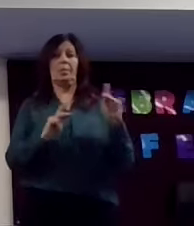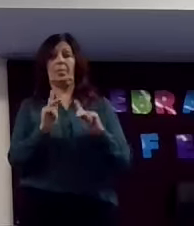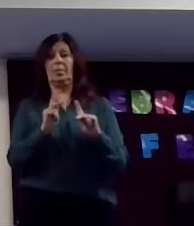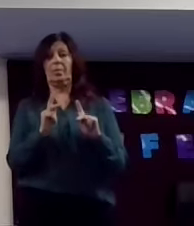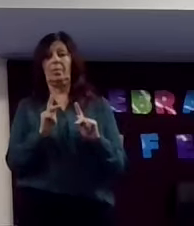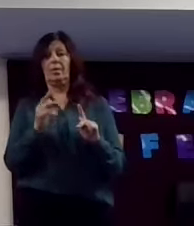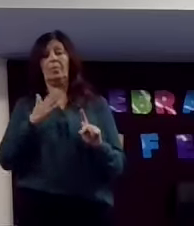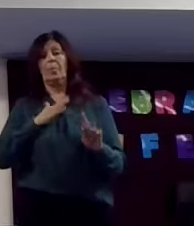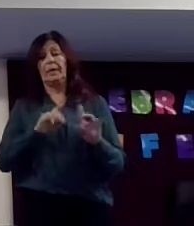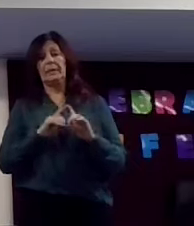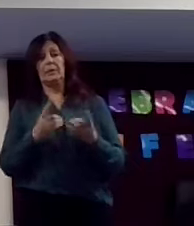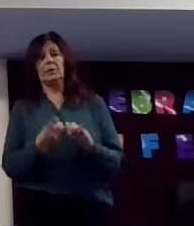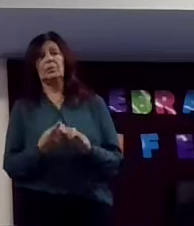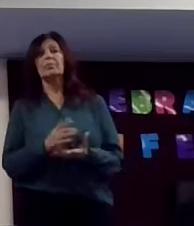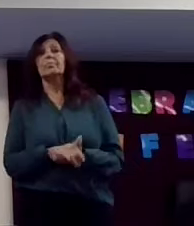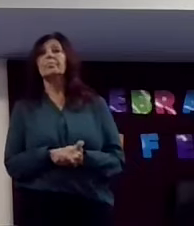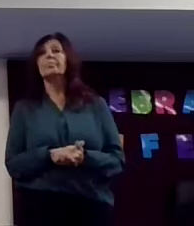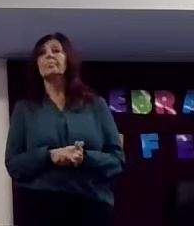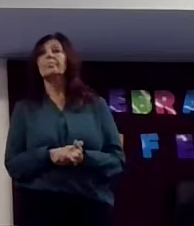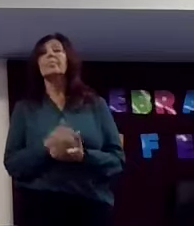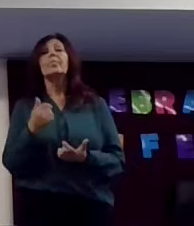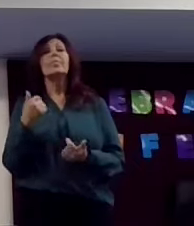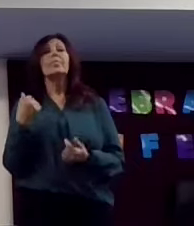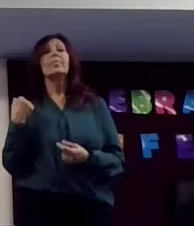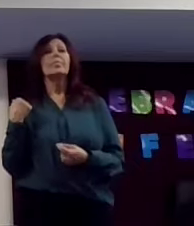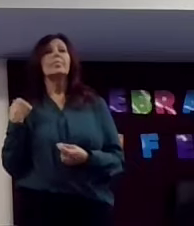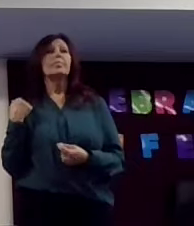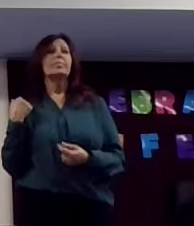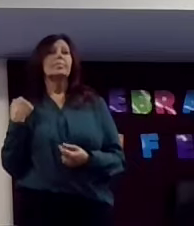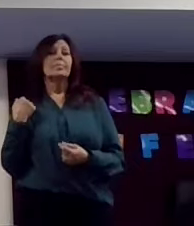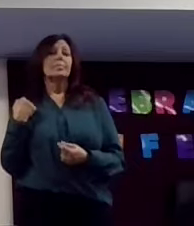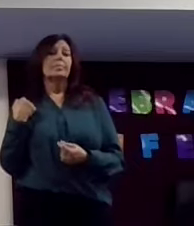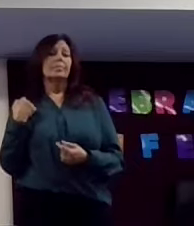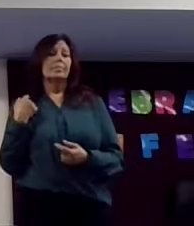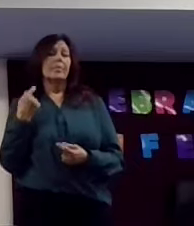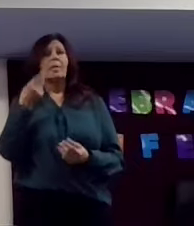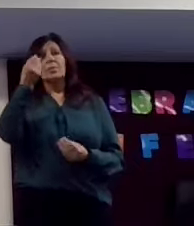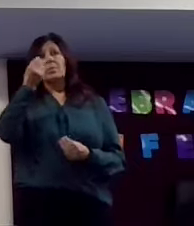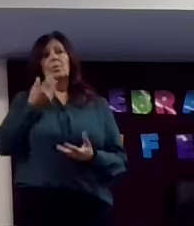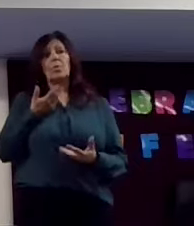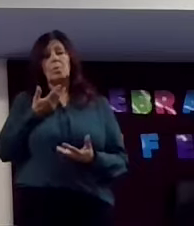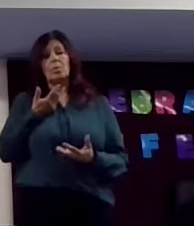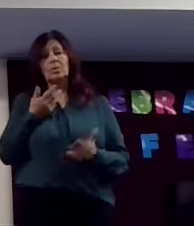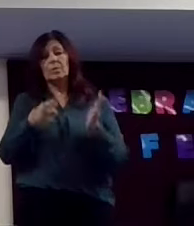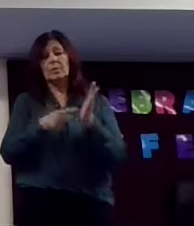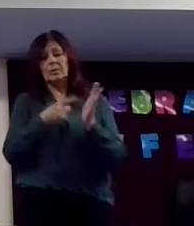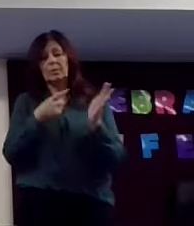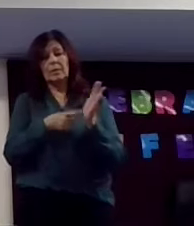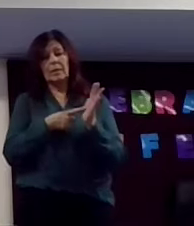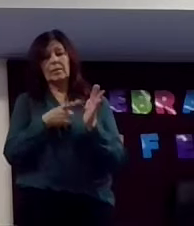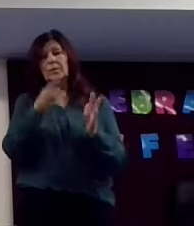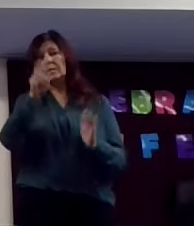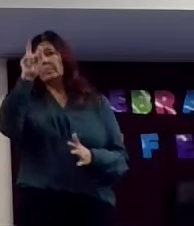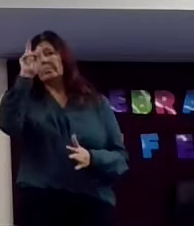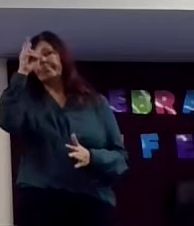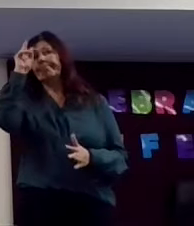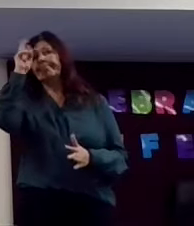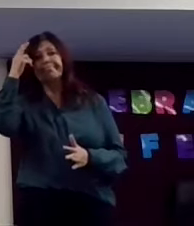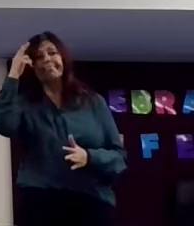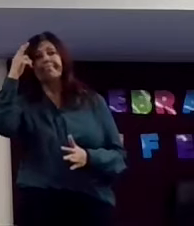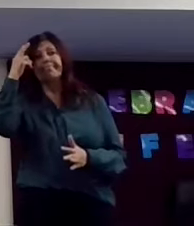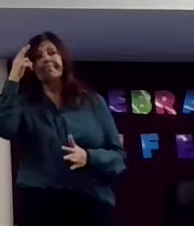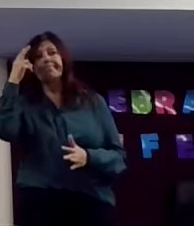and citizens of my district. I've been told that sometimes there's a misunderstanding